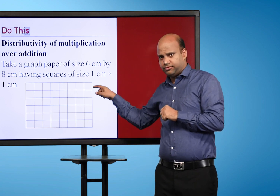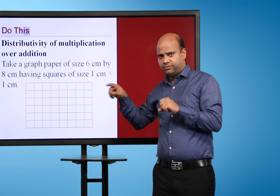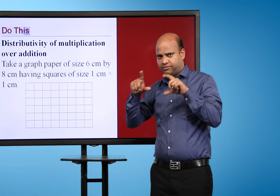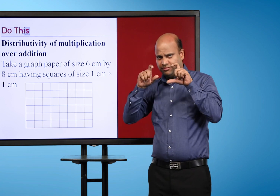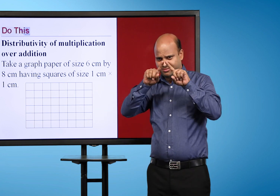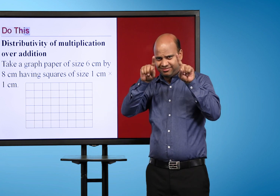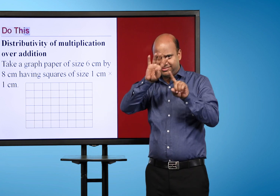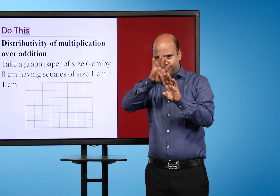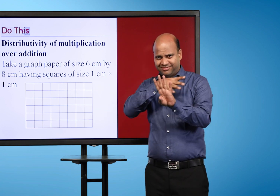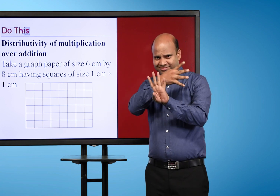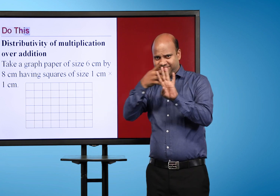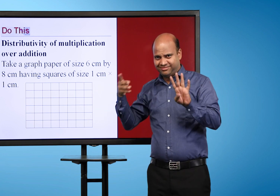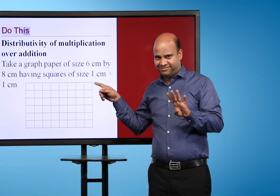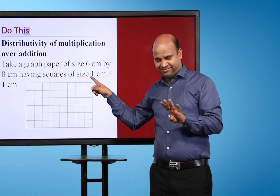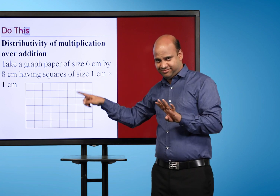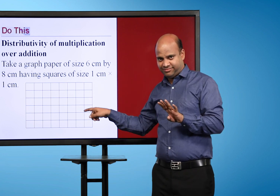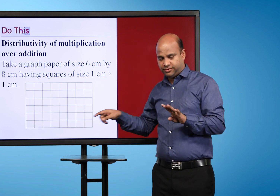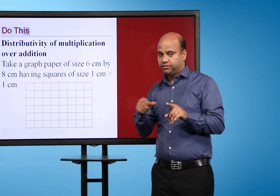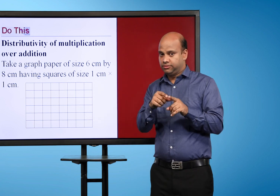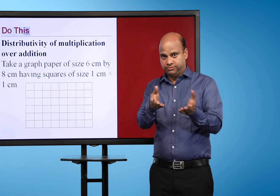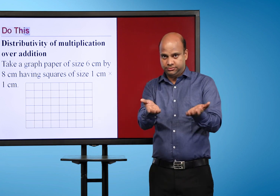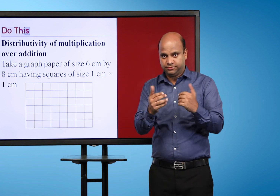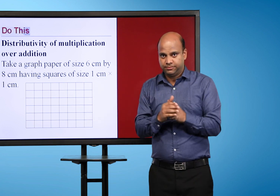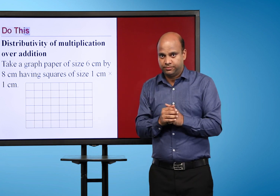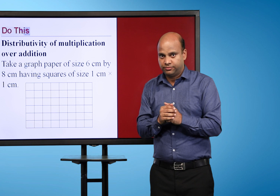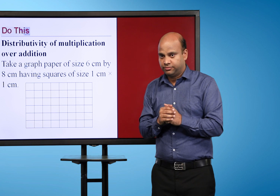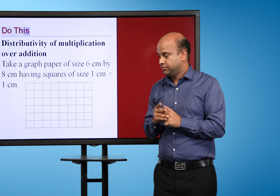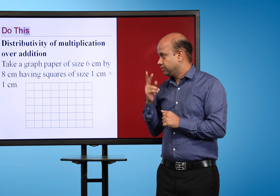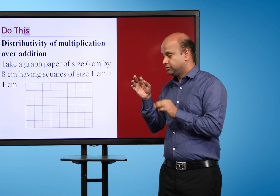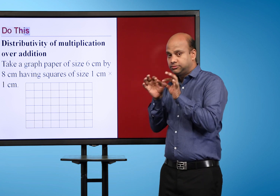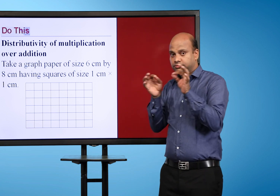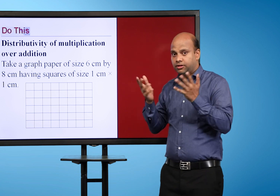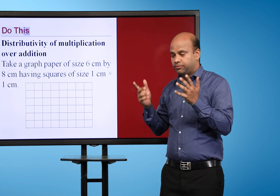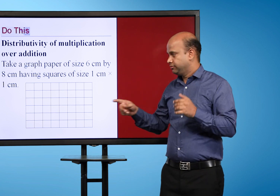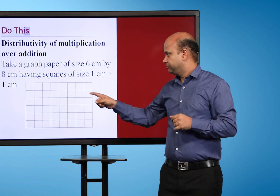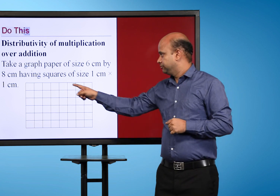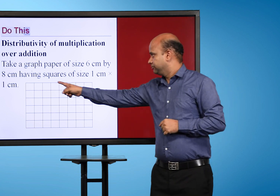Take a graph paper of size 6 cm by 8 cm